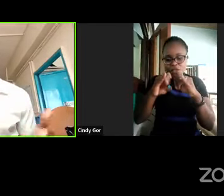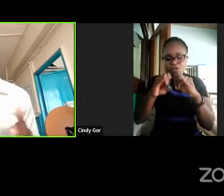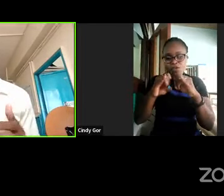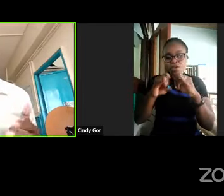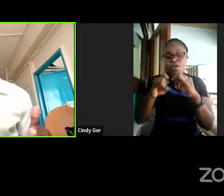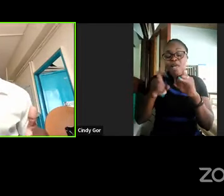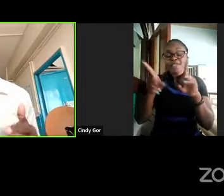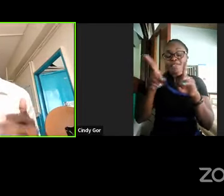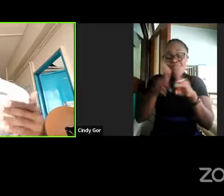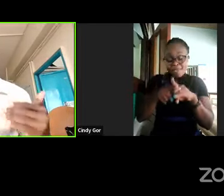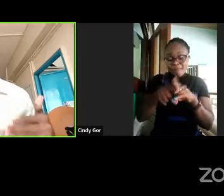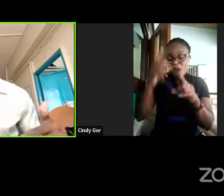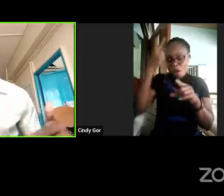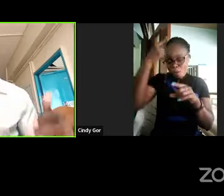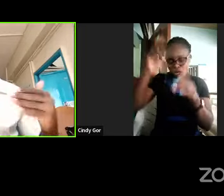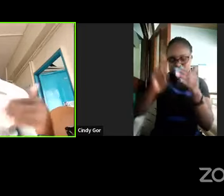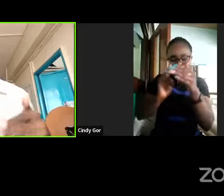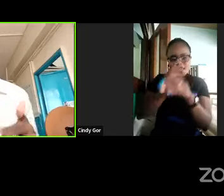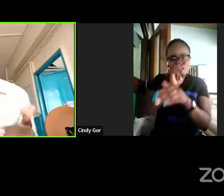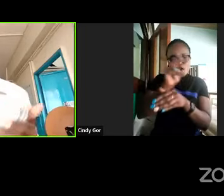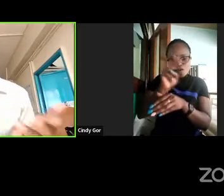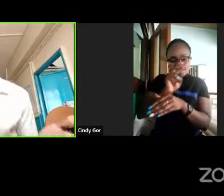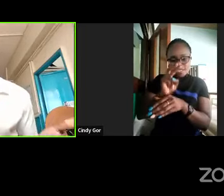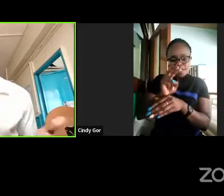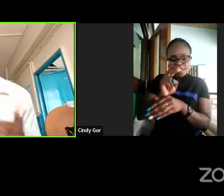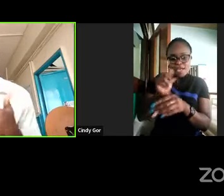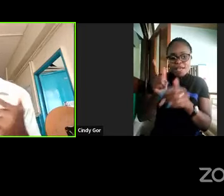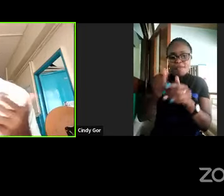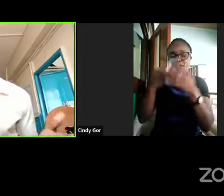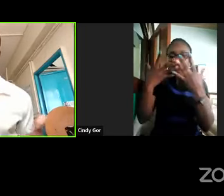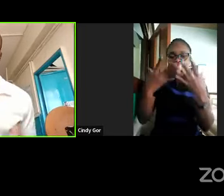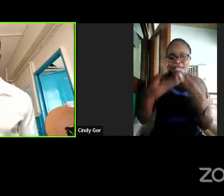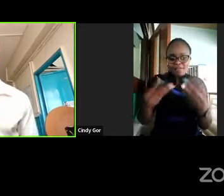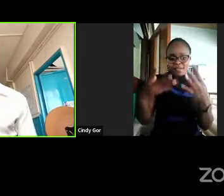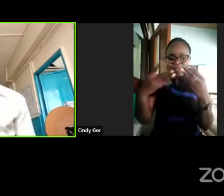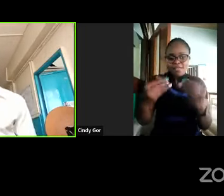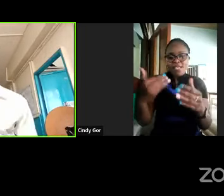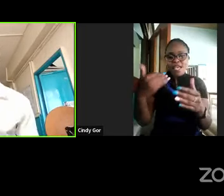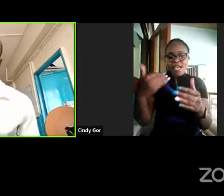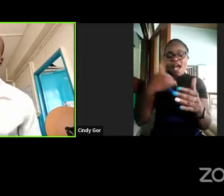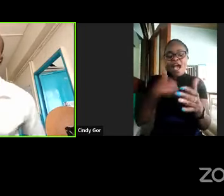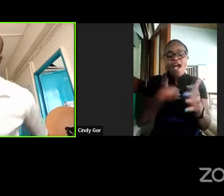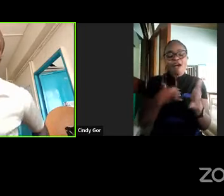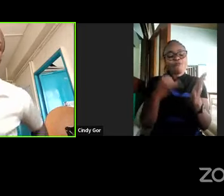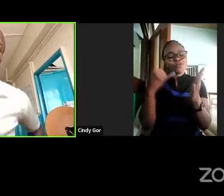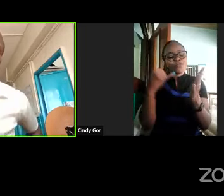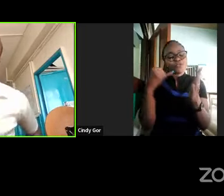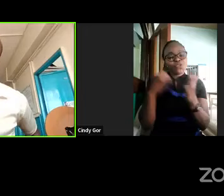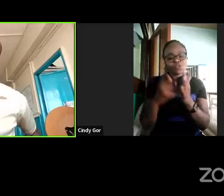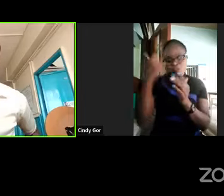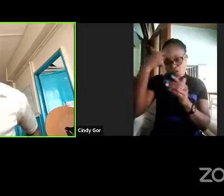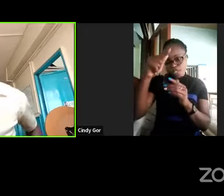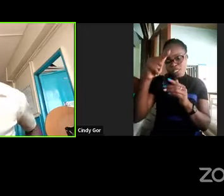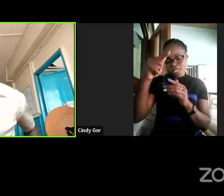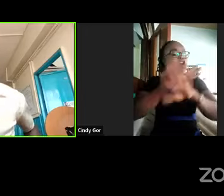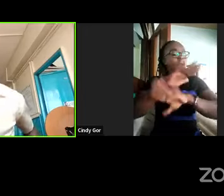that policies are inclusive and consider the unique needs of each and every person, including women and girls with disabilities. So for me, I